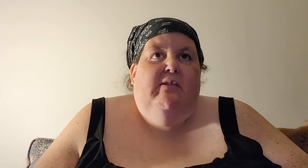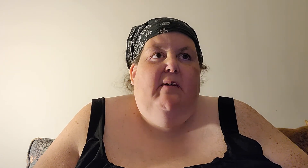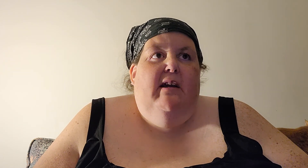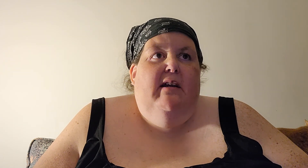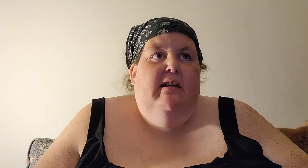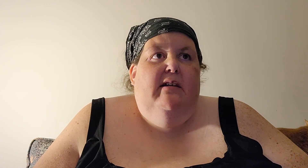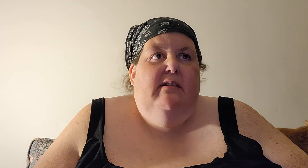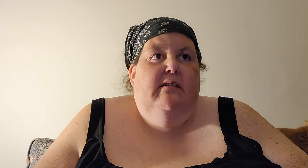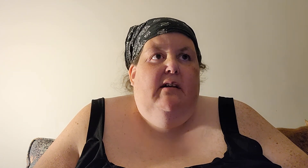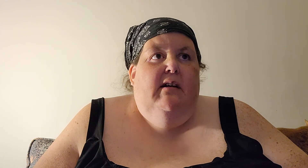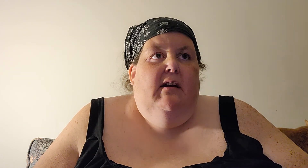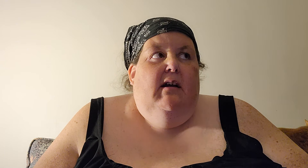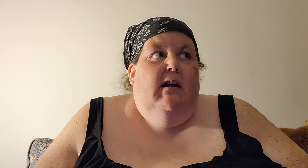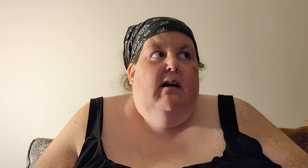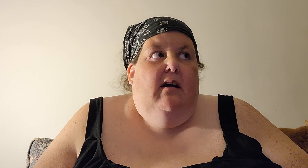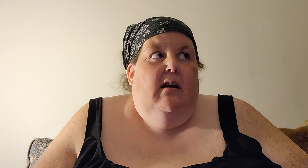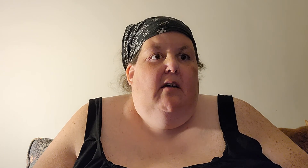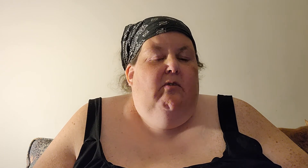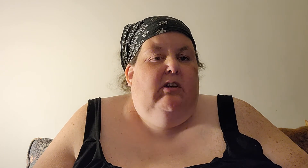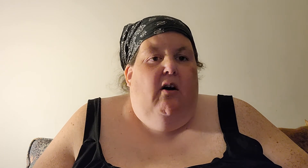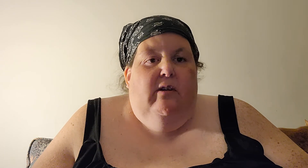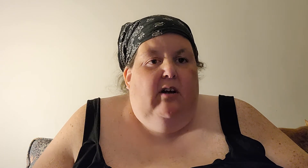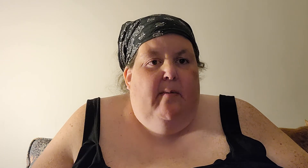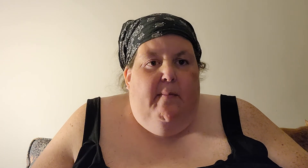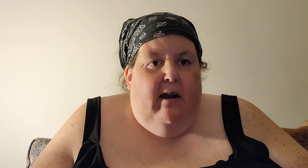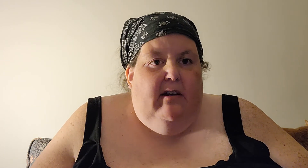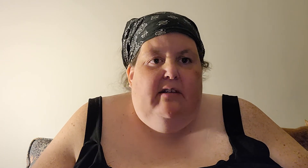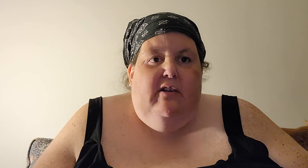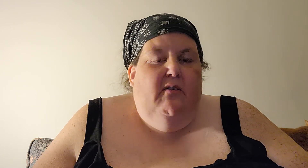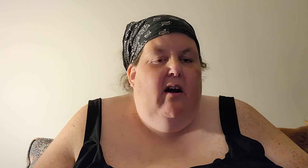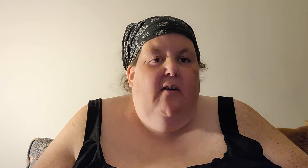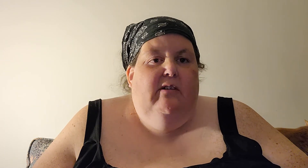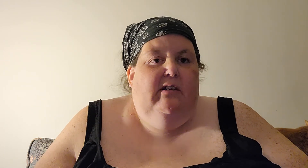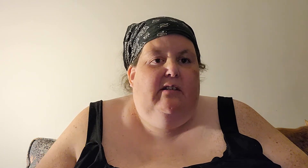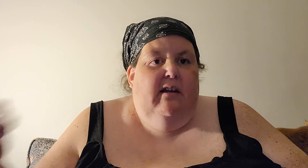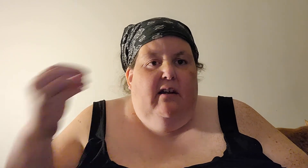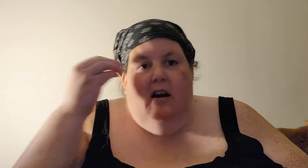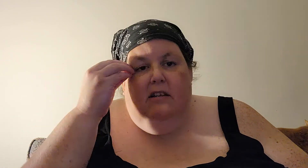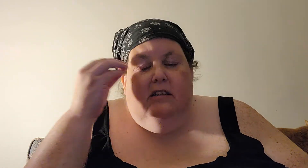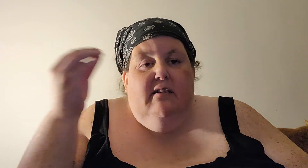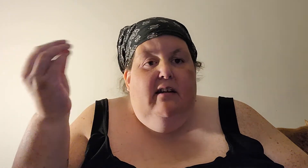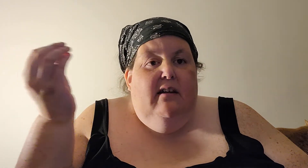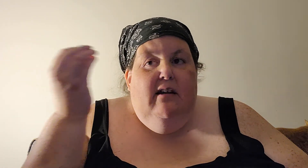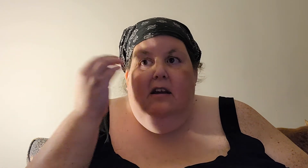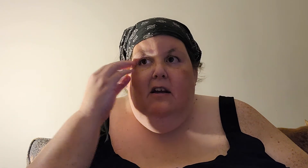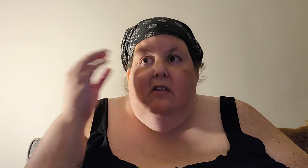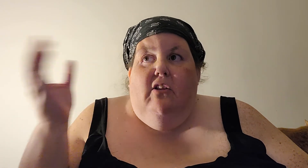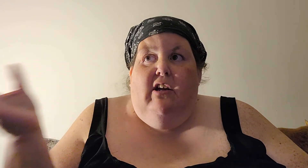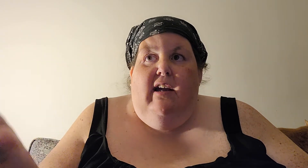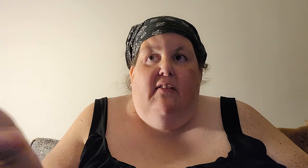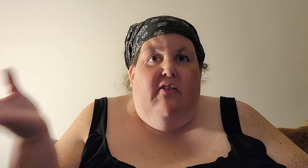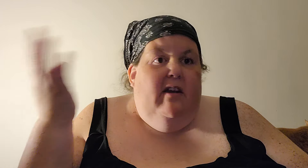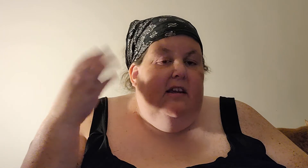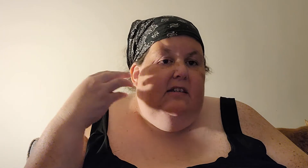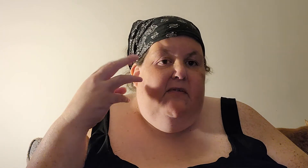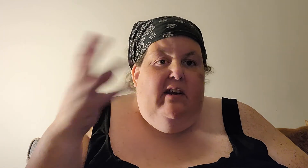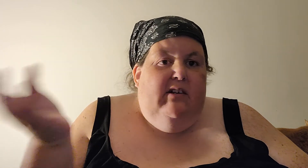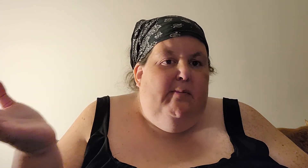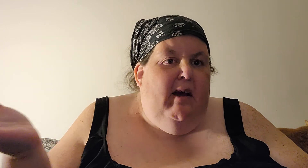way is, it was always on my mind. So I was just like constantly looking at things, finger